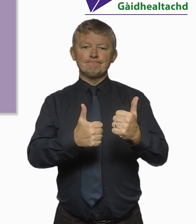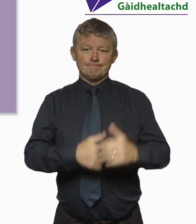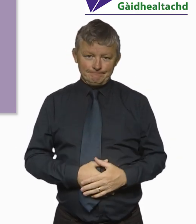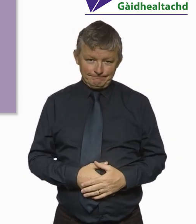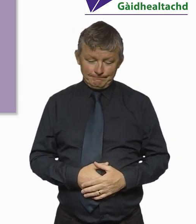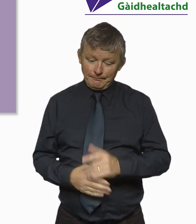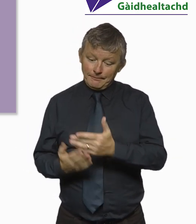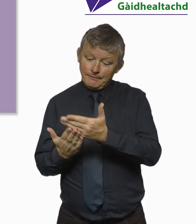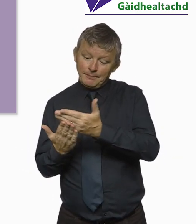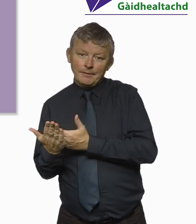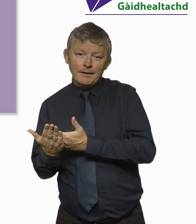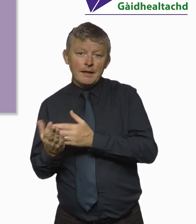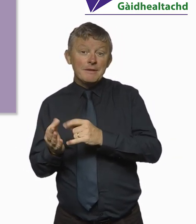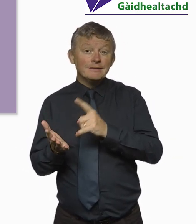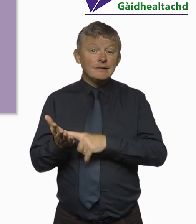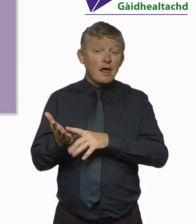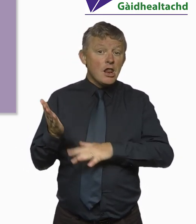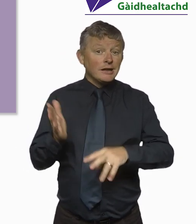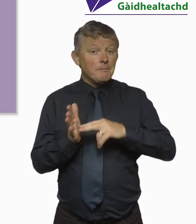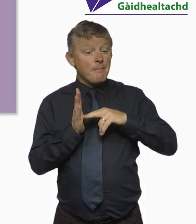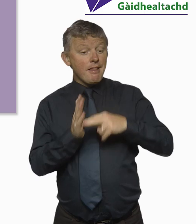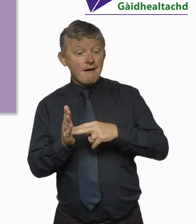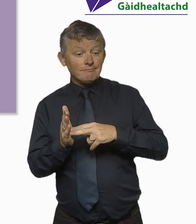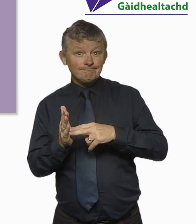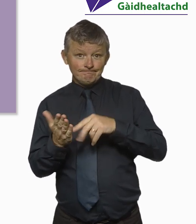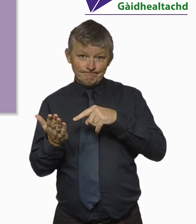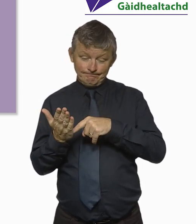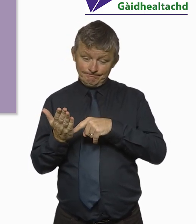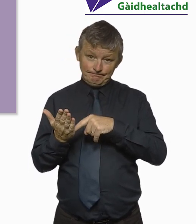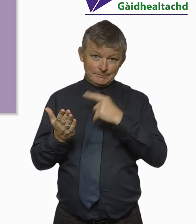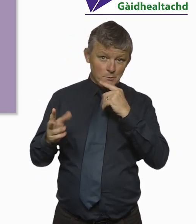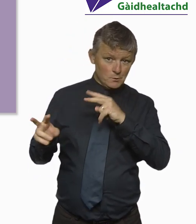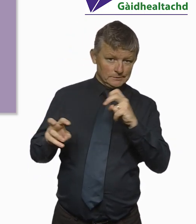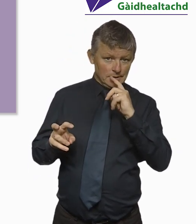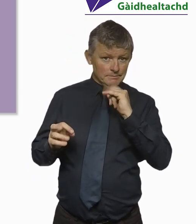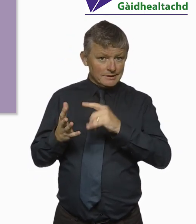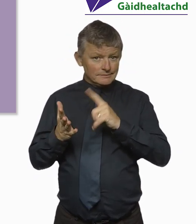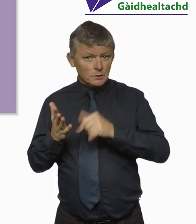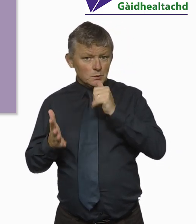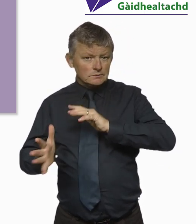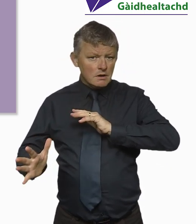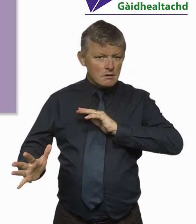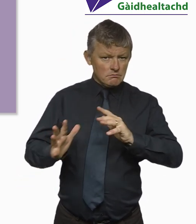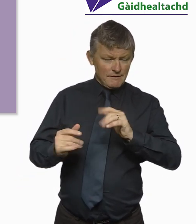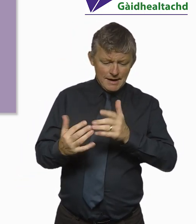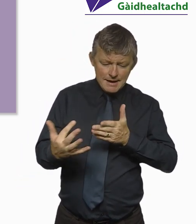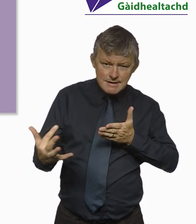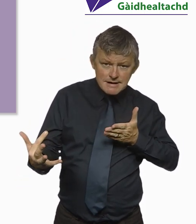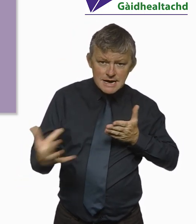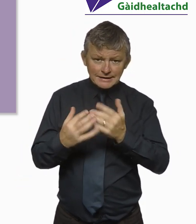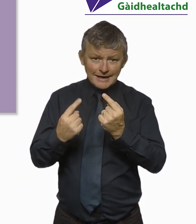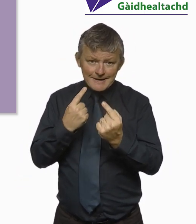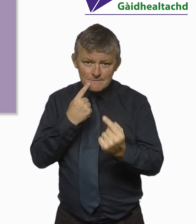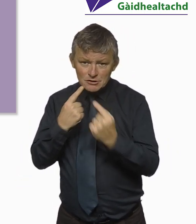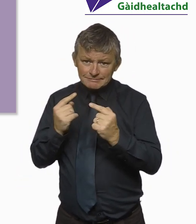The BSL National Plan says BSL users will have access to the information and services they